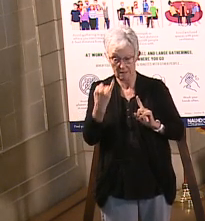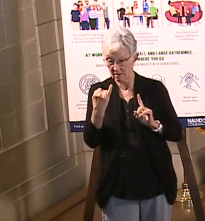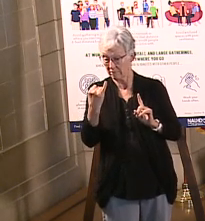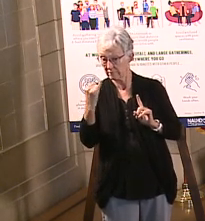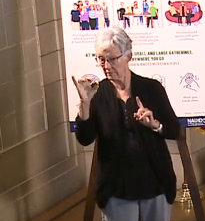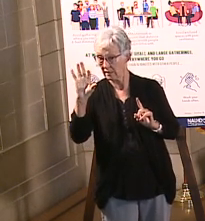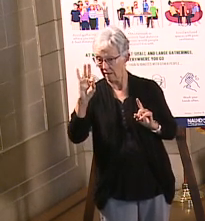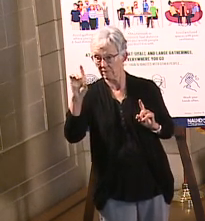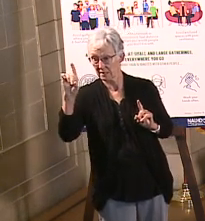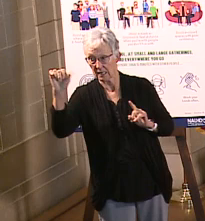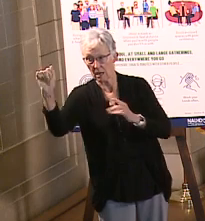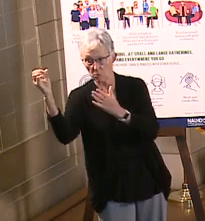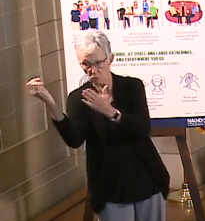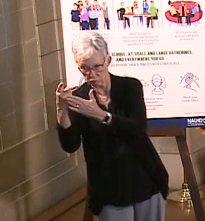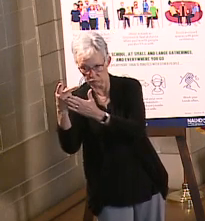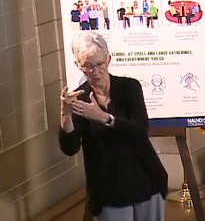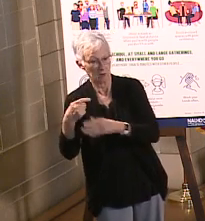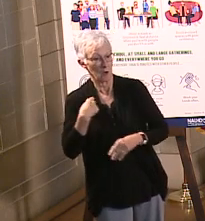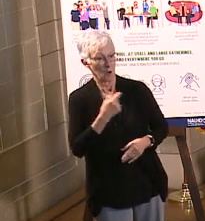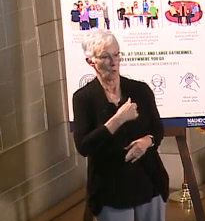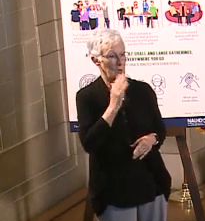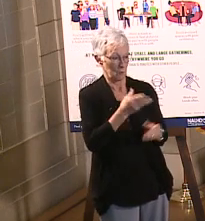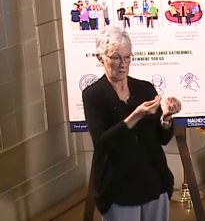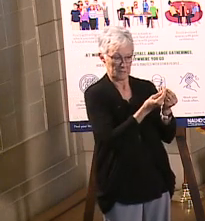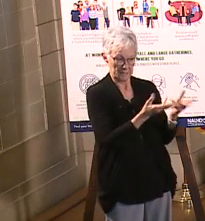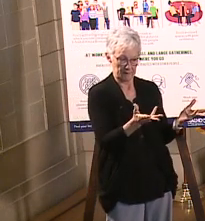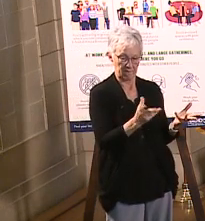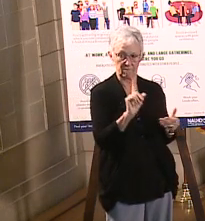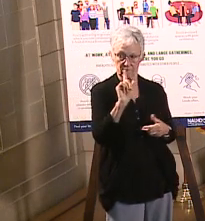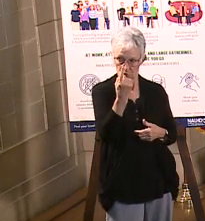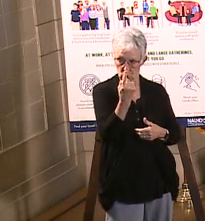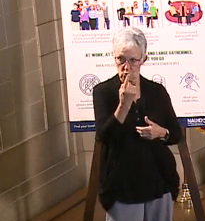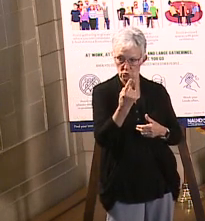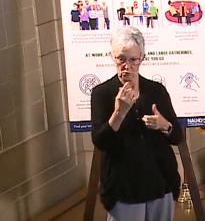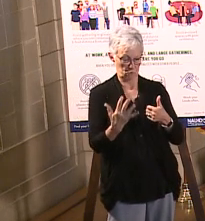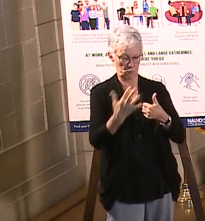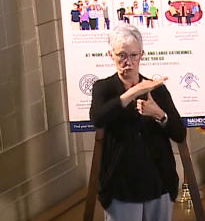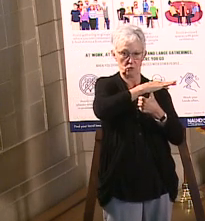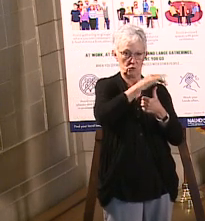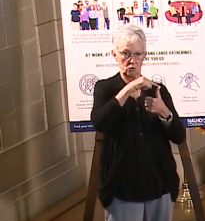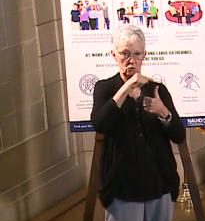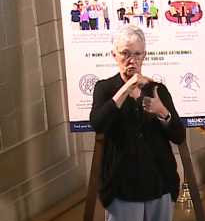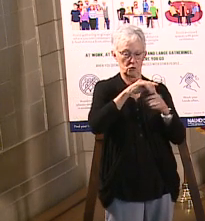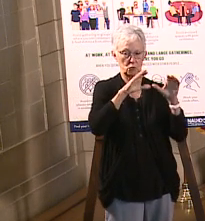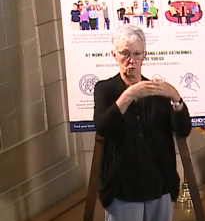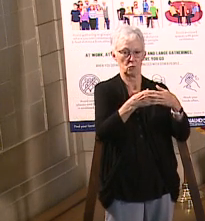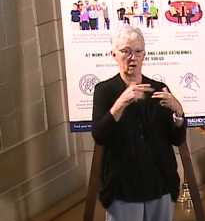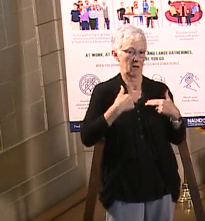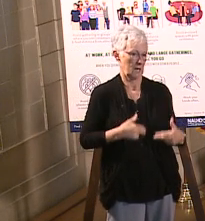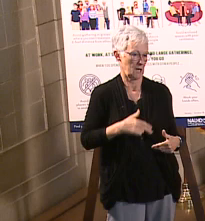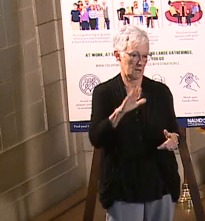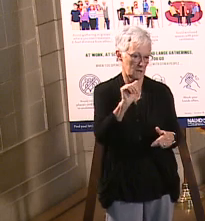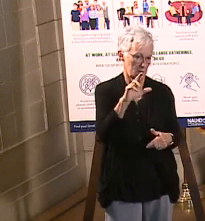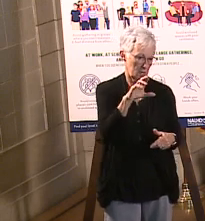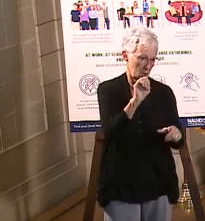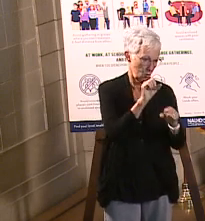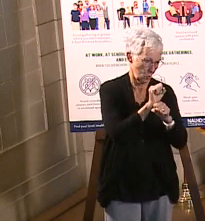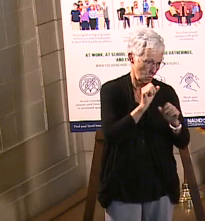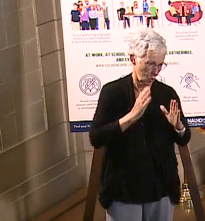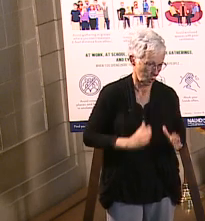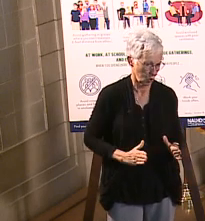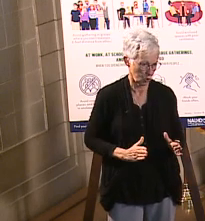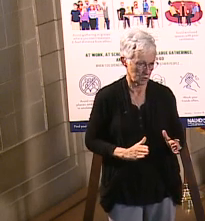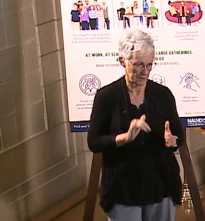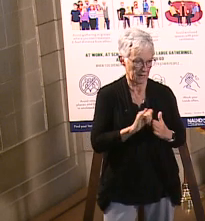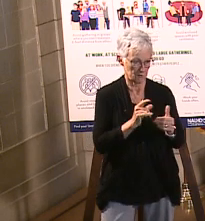those healthcare providers and, again, people who are going to be interfacing with people who are coronavirus positive, okay, those patients.